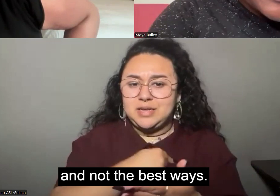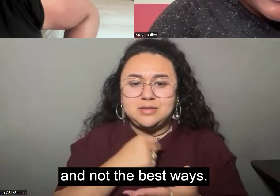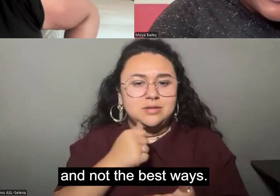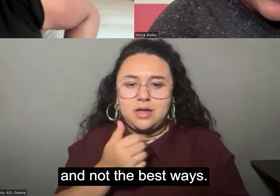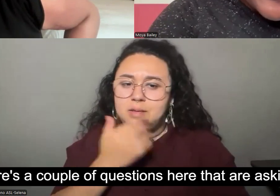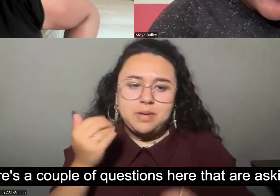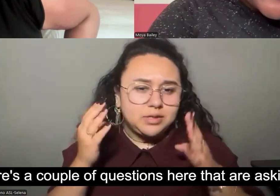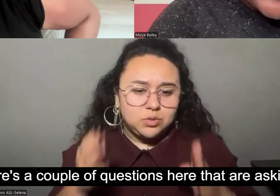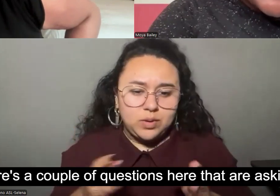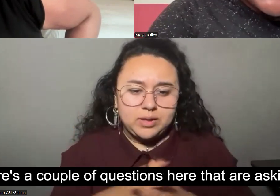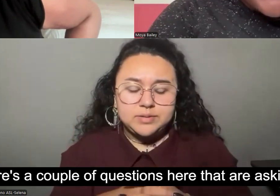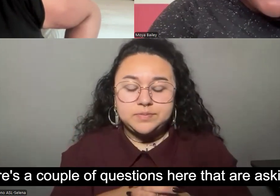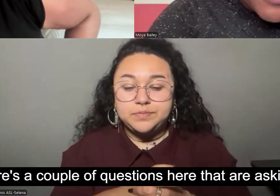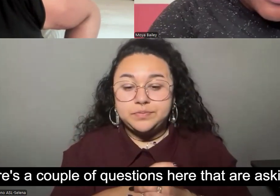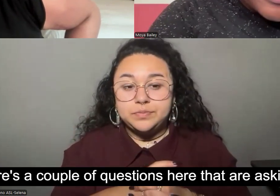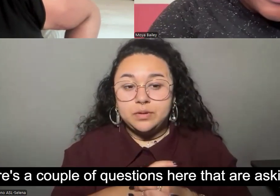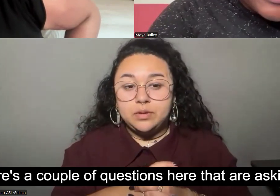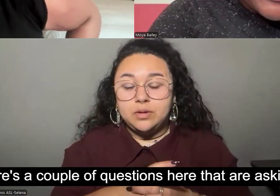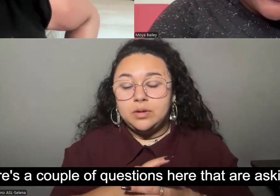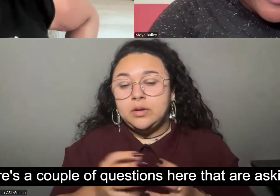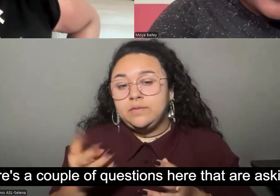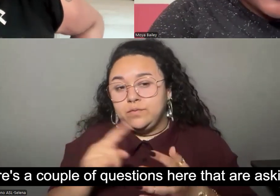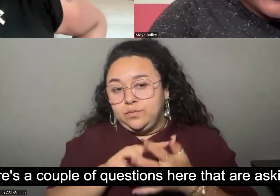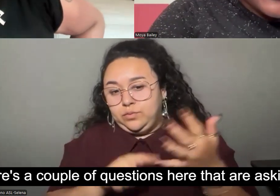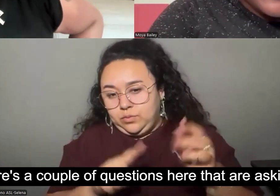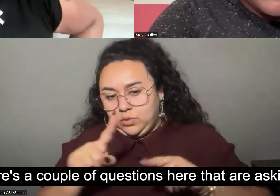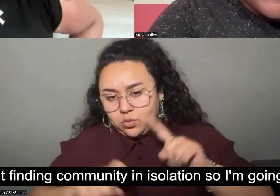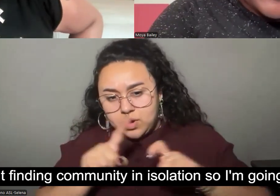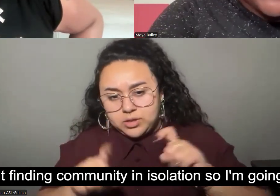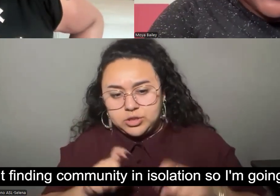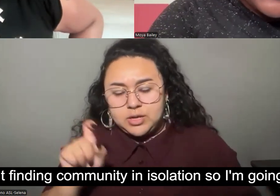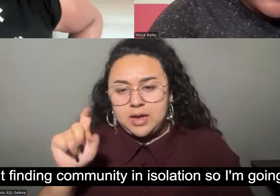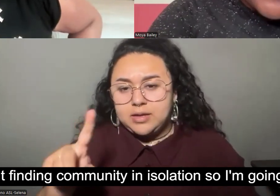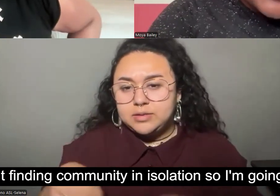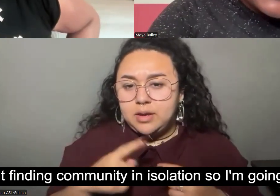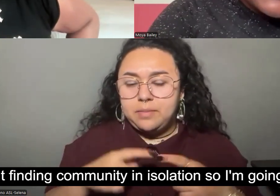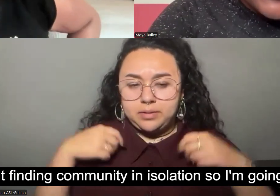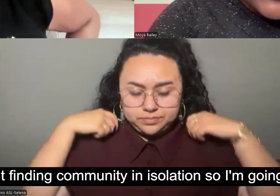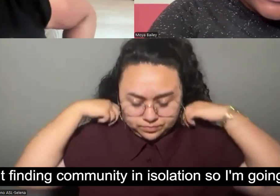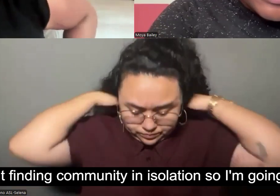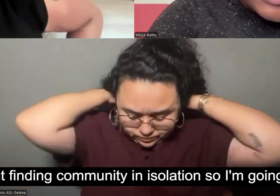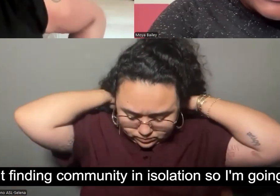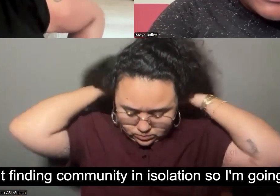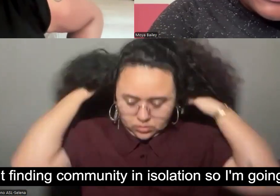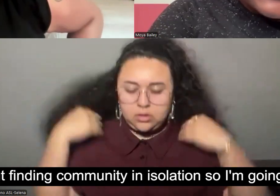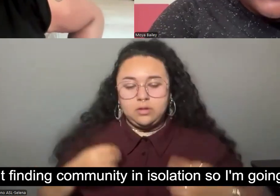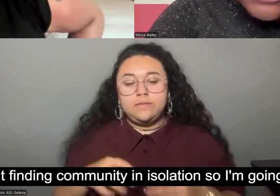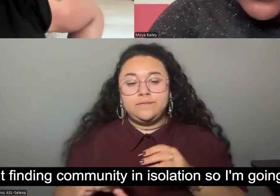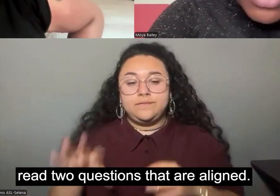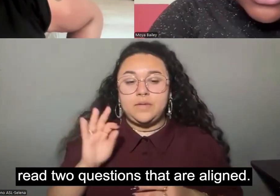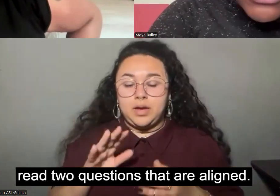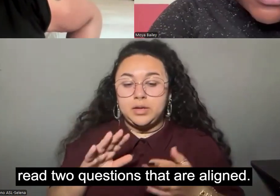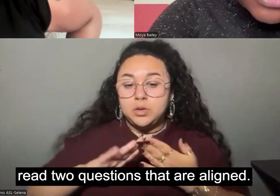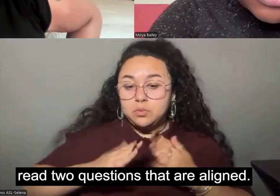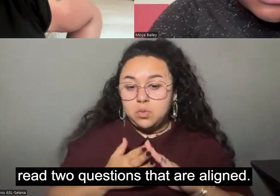best ways. There's a couple of questions here that are asking about finding community in isolation. So I'm